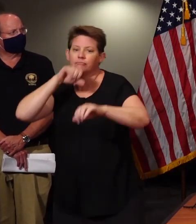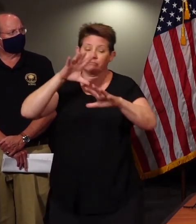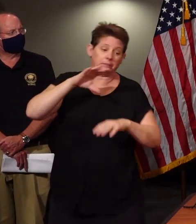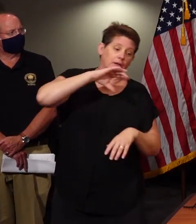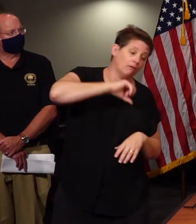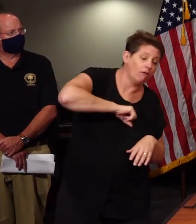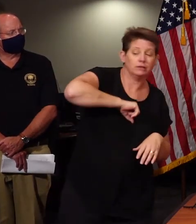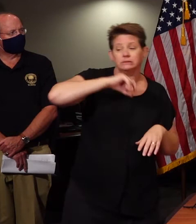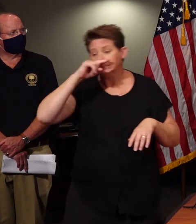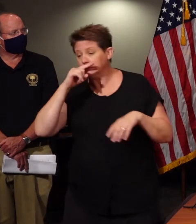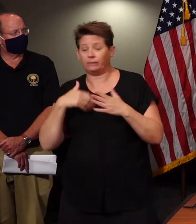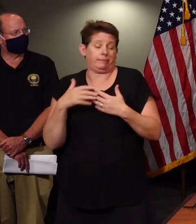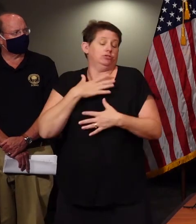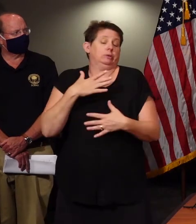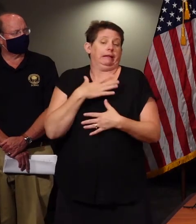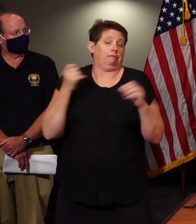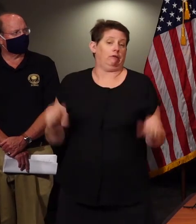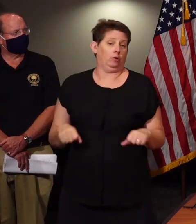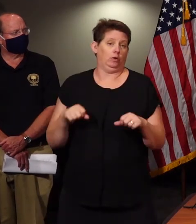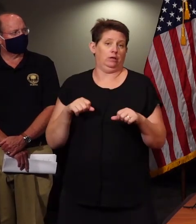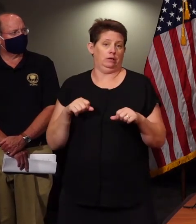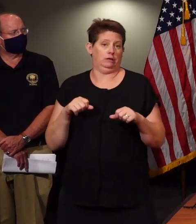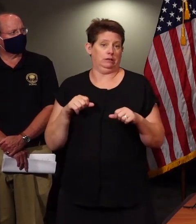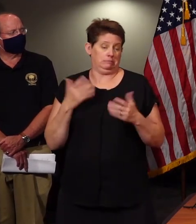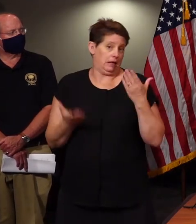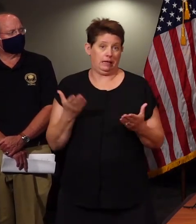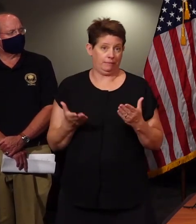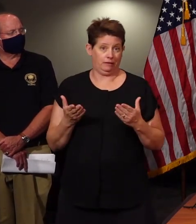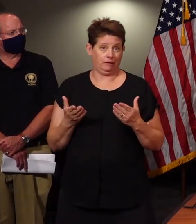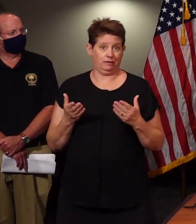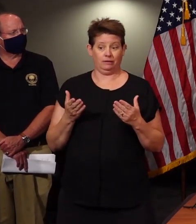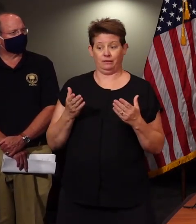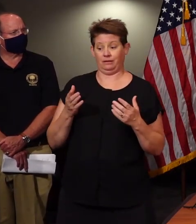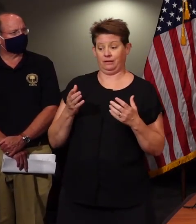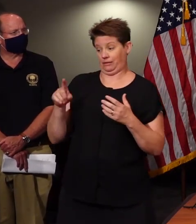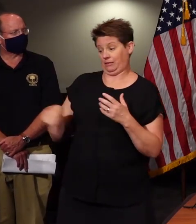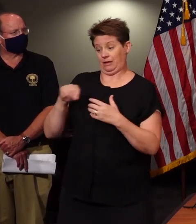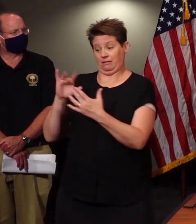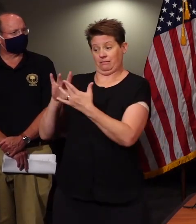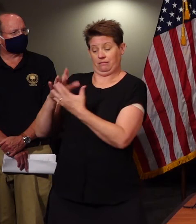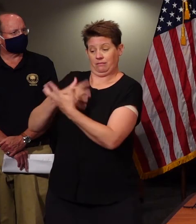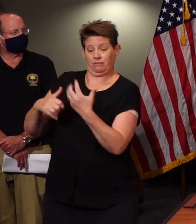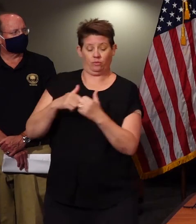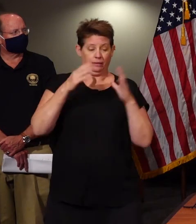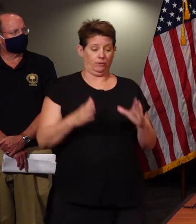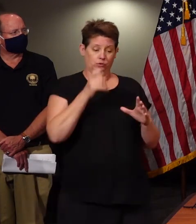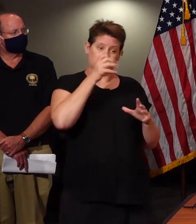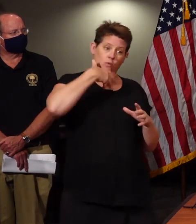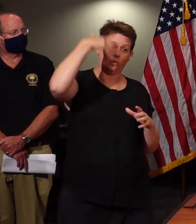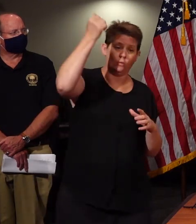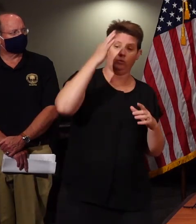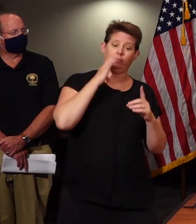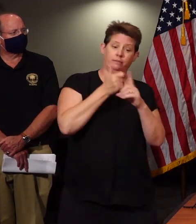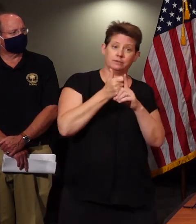coughing, sneezing, or maybe just breathing in close contact, that is in an older generation or somehow is weakened, then